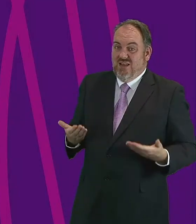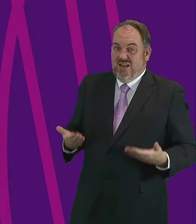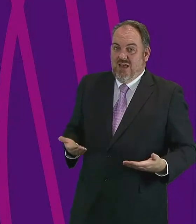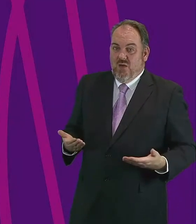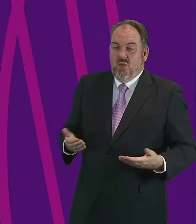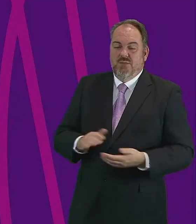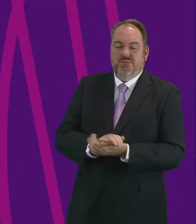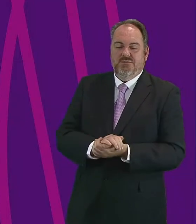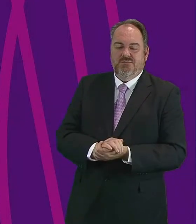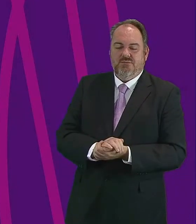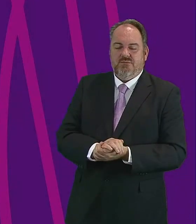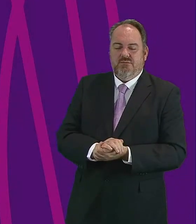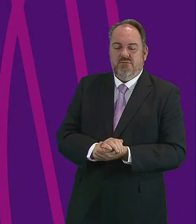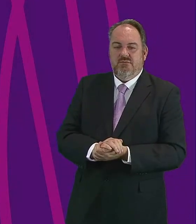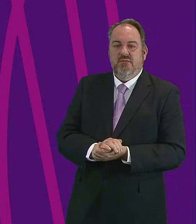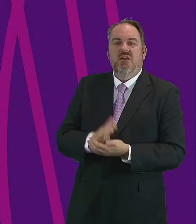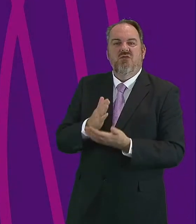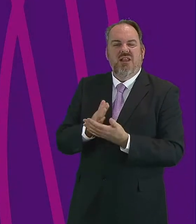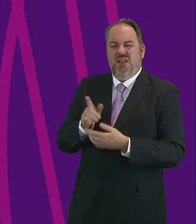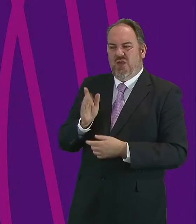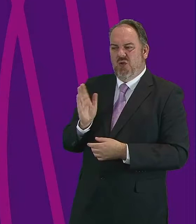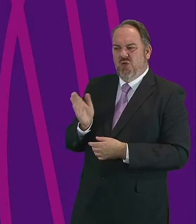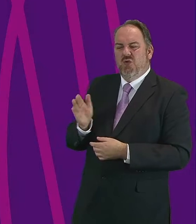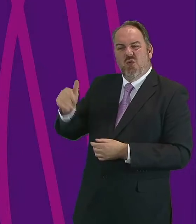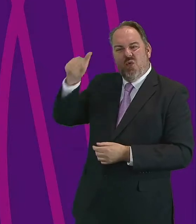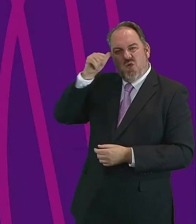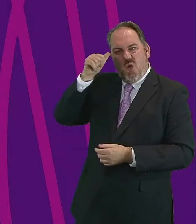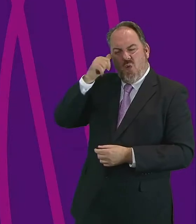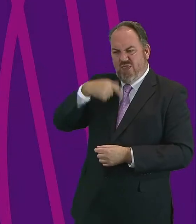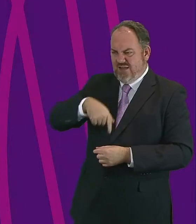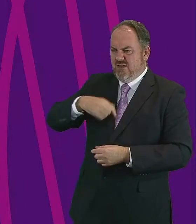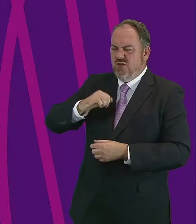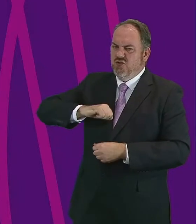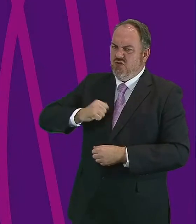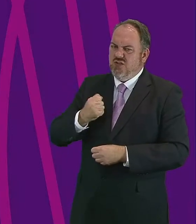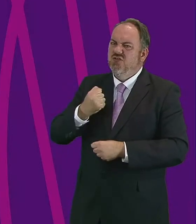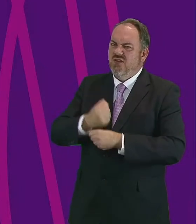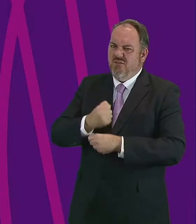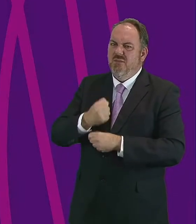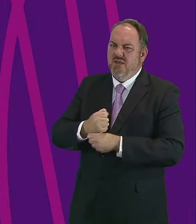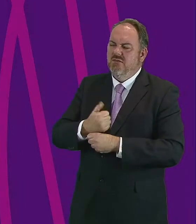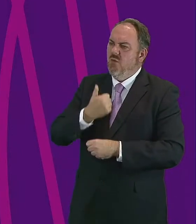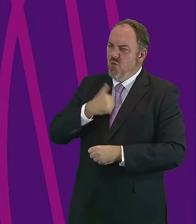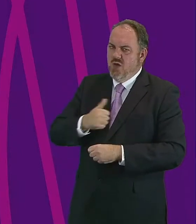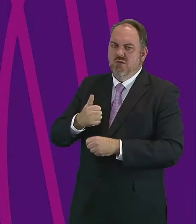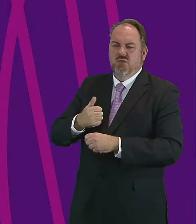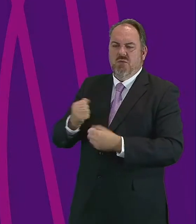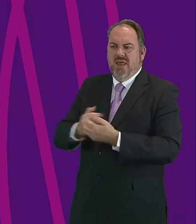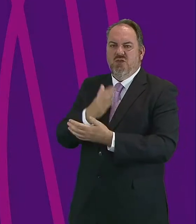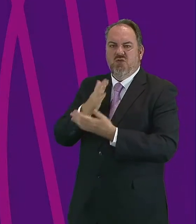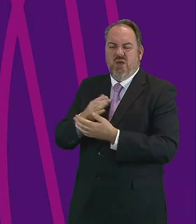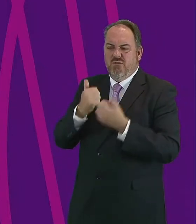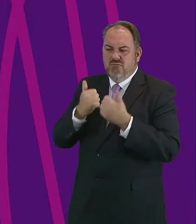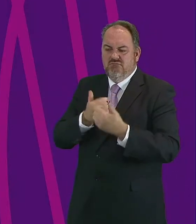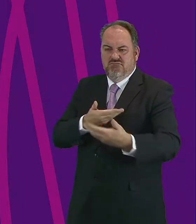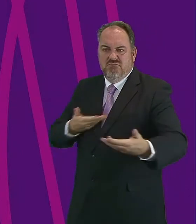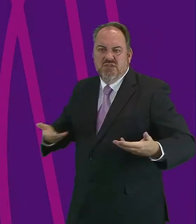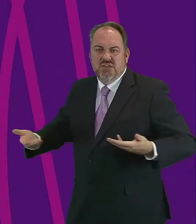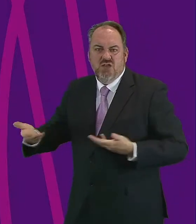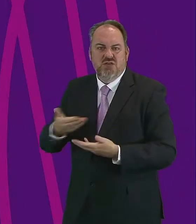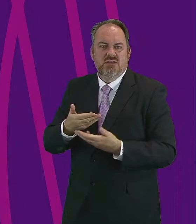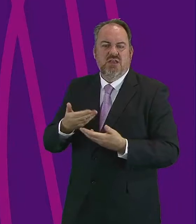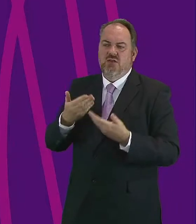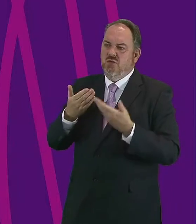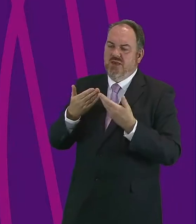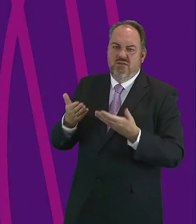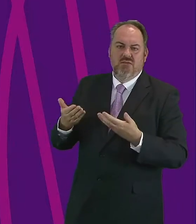respond to that. Sandra White knows the commitment of the Scottish Government to as much consultation and discussion as possible. That will apply to this area as